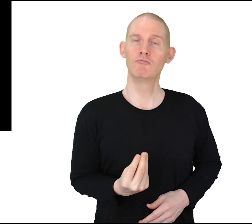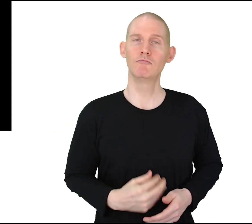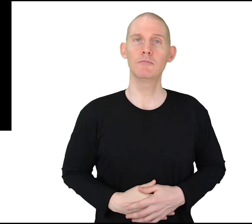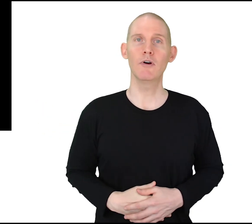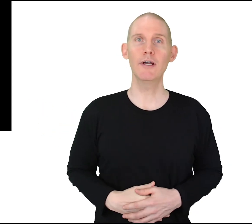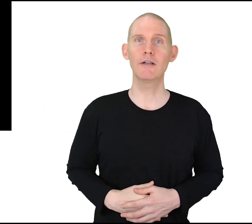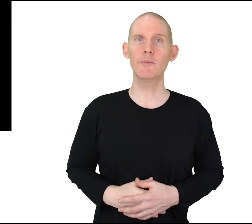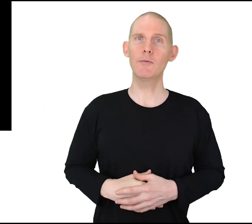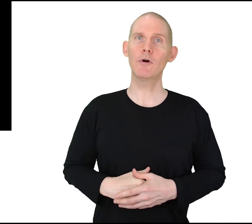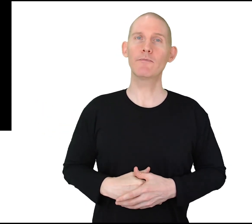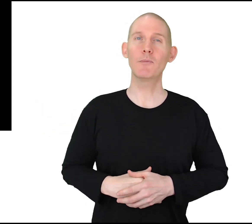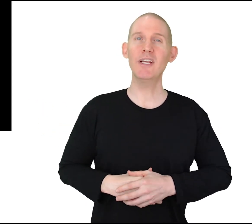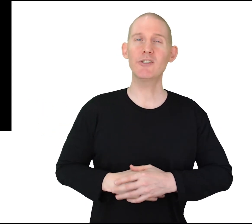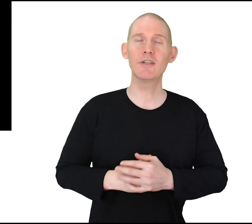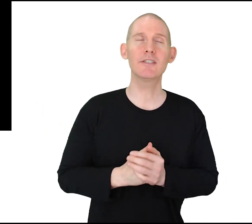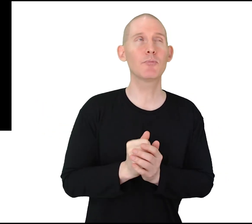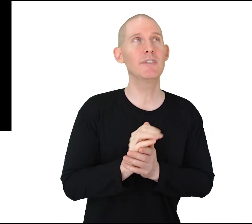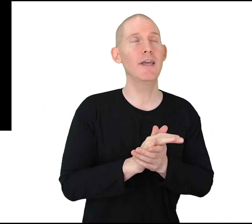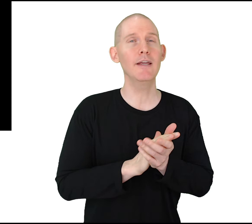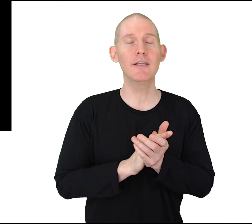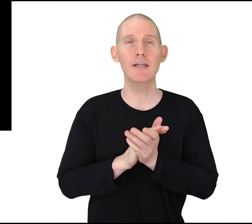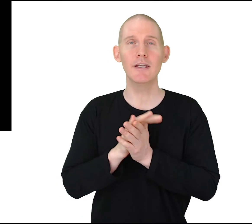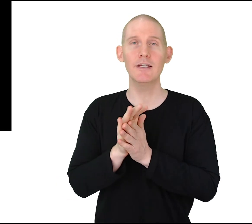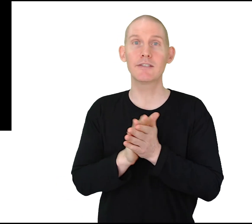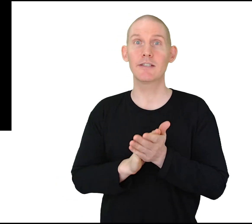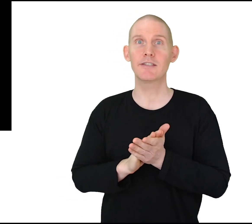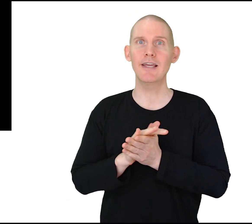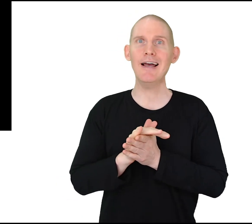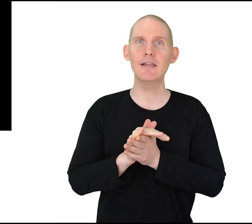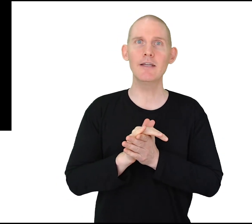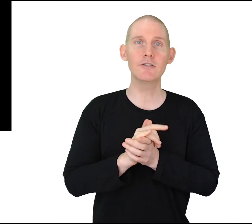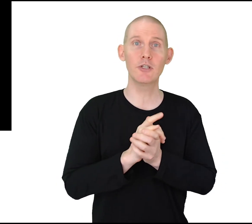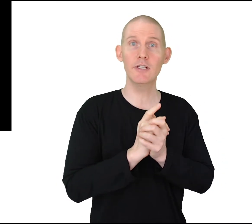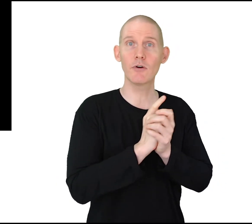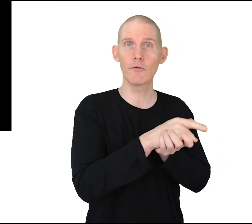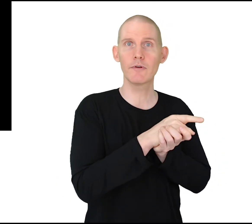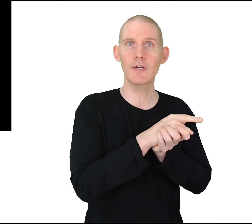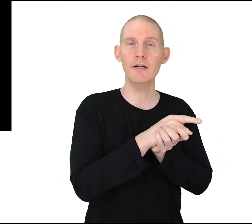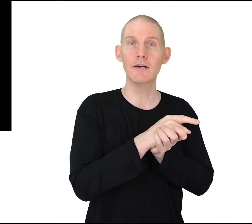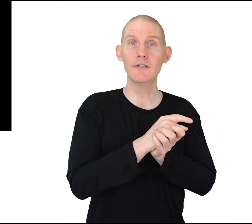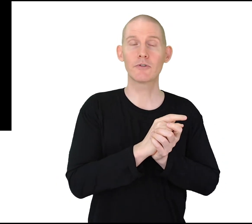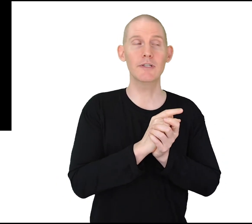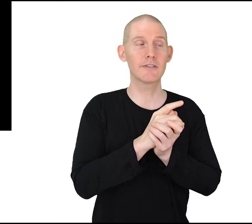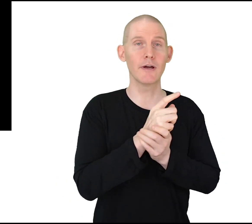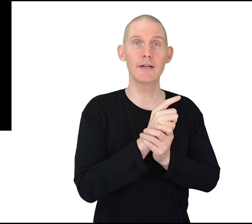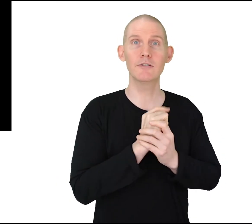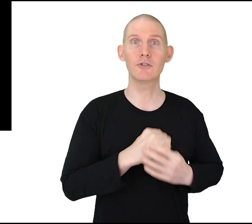All right, a little bit more information. Let's pretend it is Sally and she's over there. So let's sign she